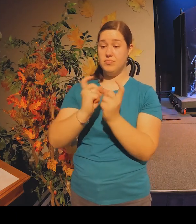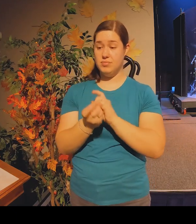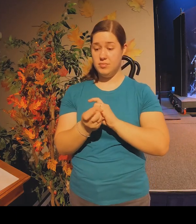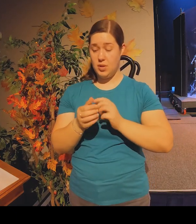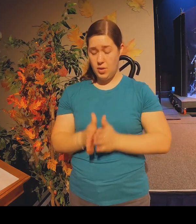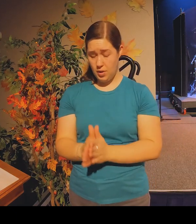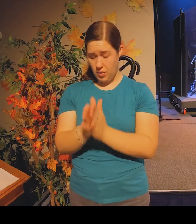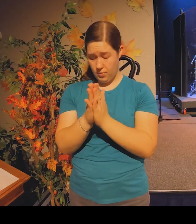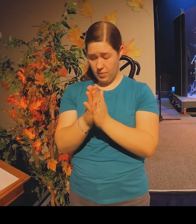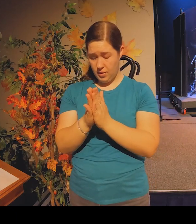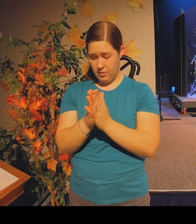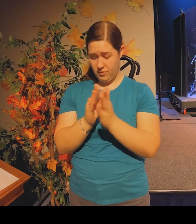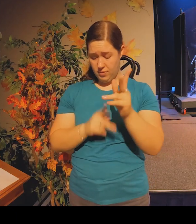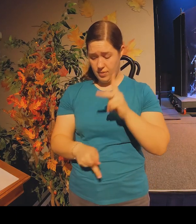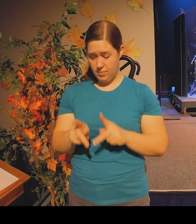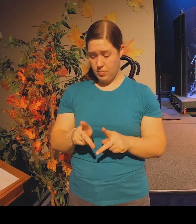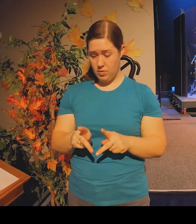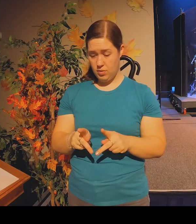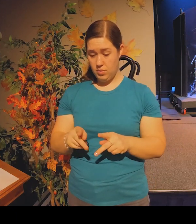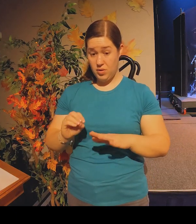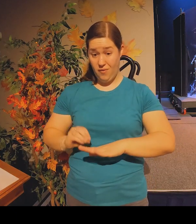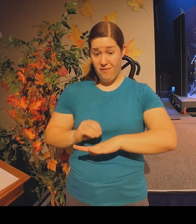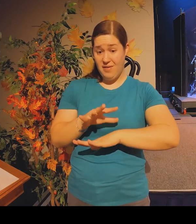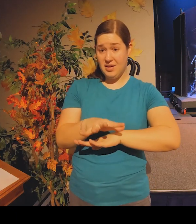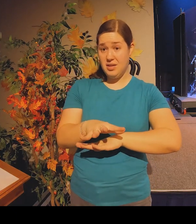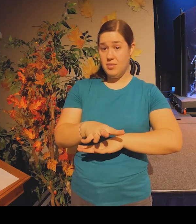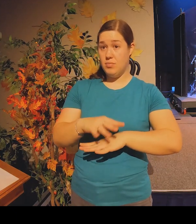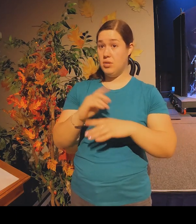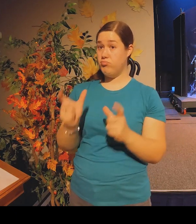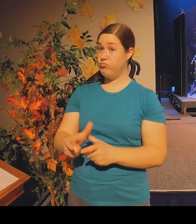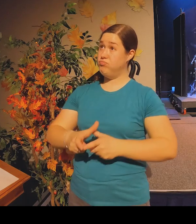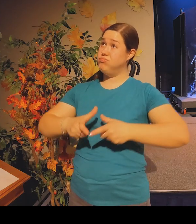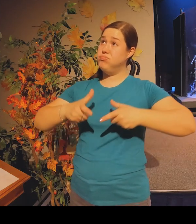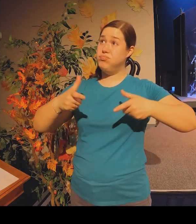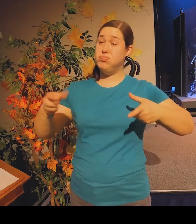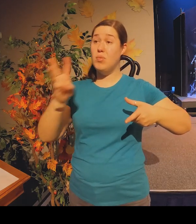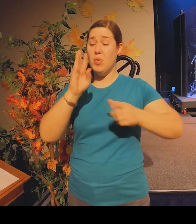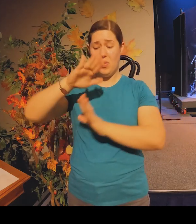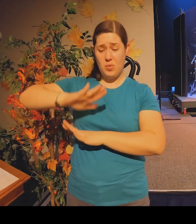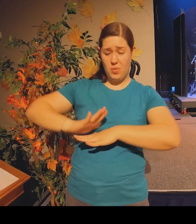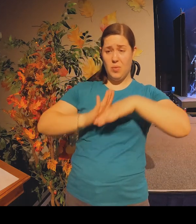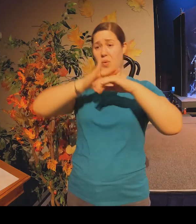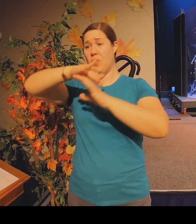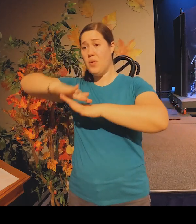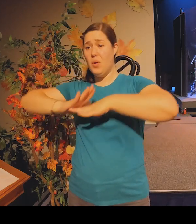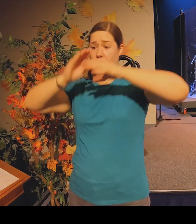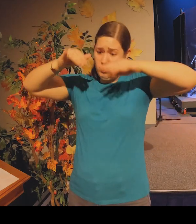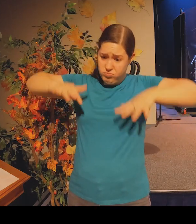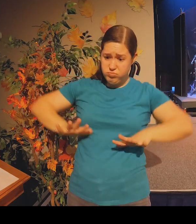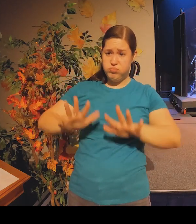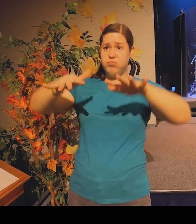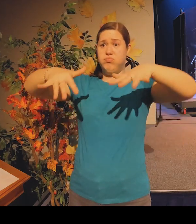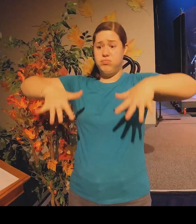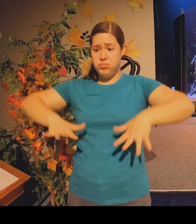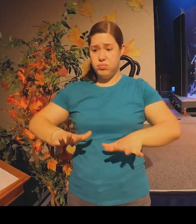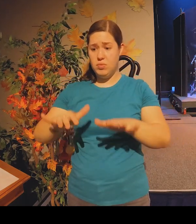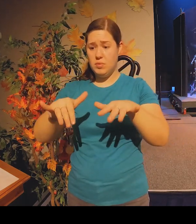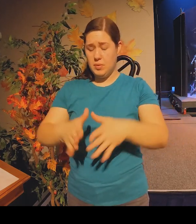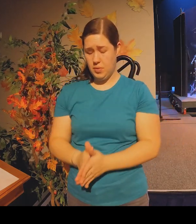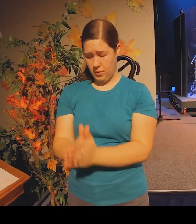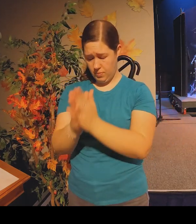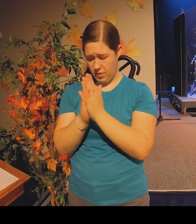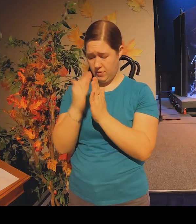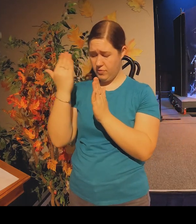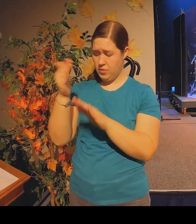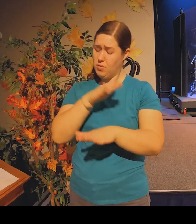flooding in Libya. We grieve the great loss of life. And we pray for your comfort and for your strength for those